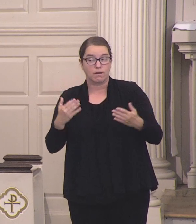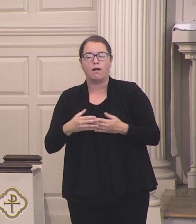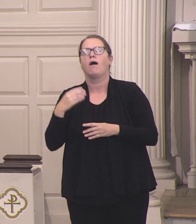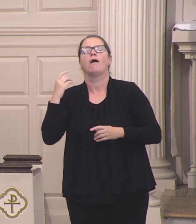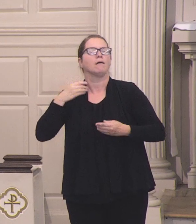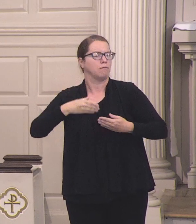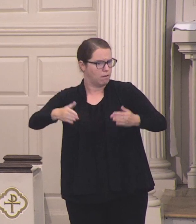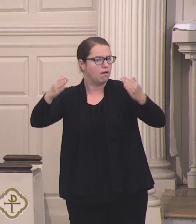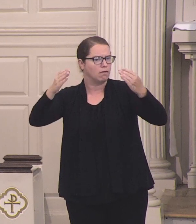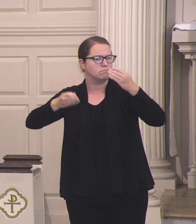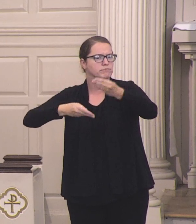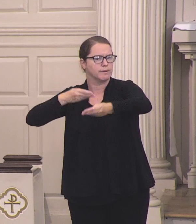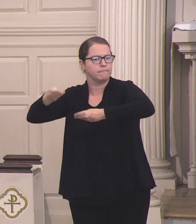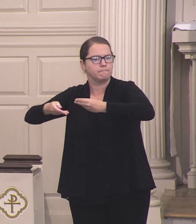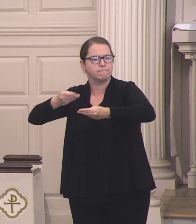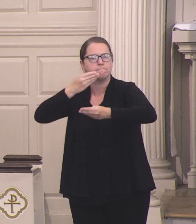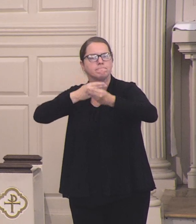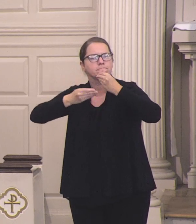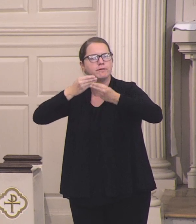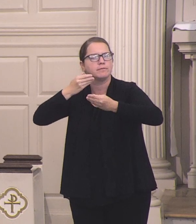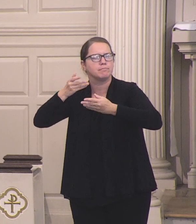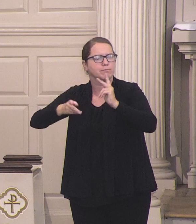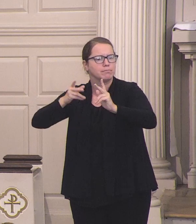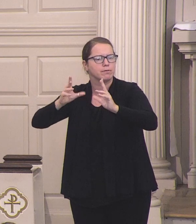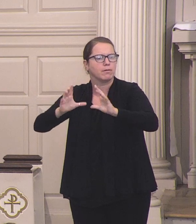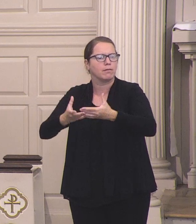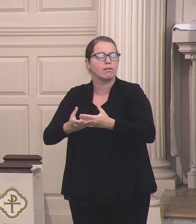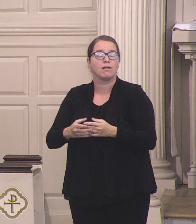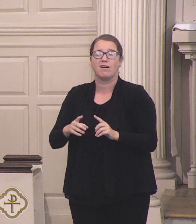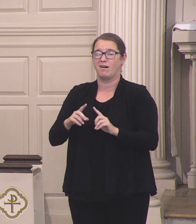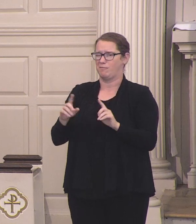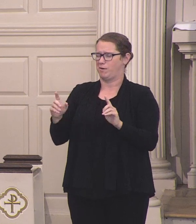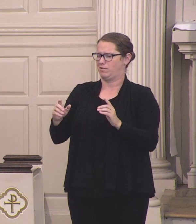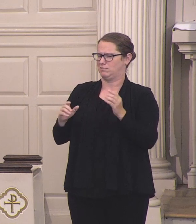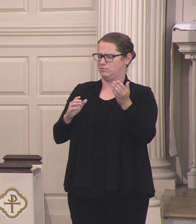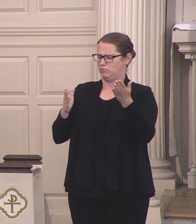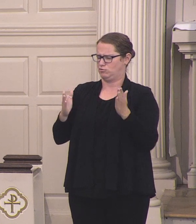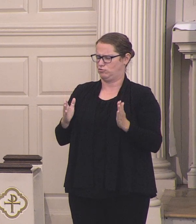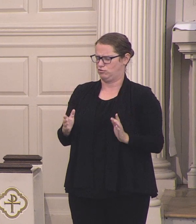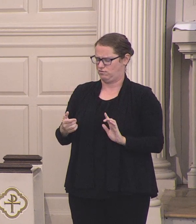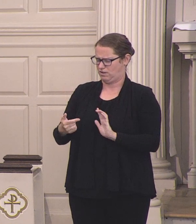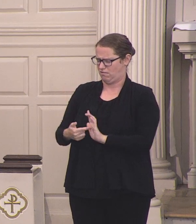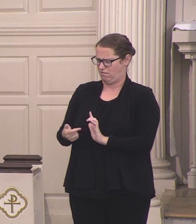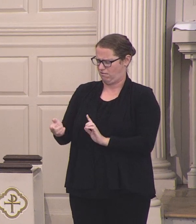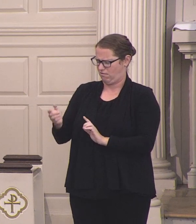But his servant objected, "How can I set this before 100 people?"